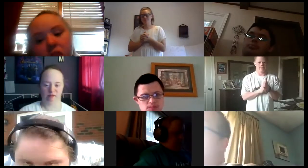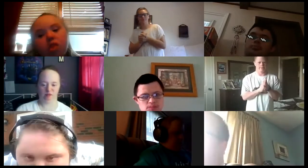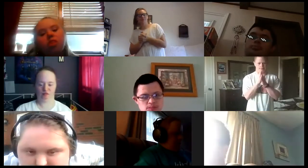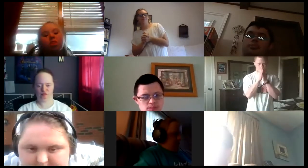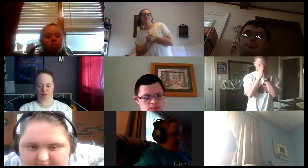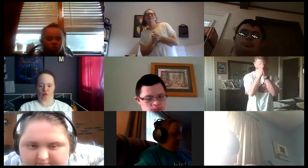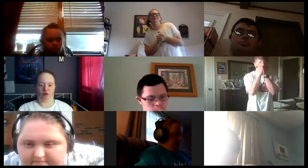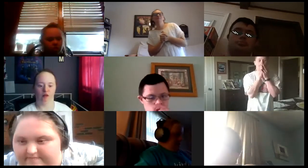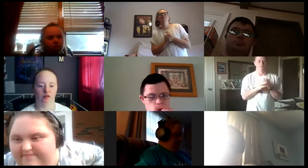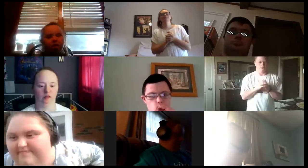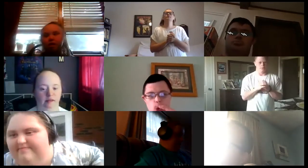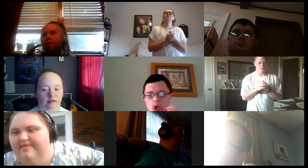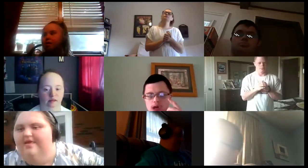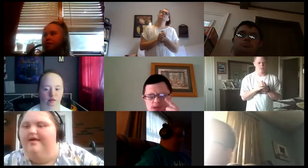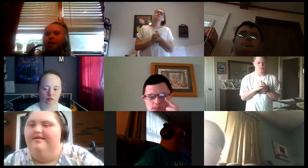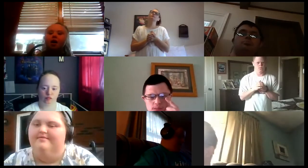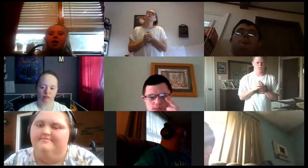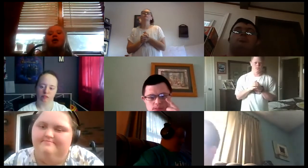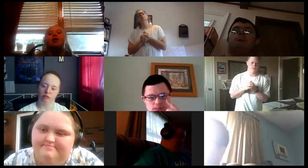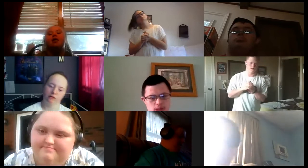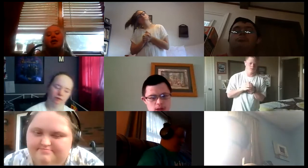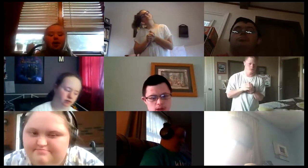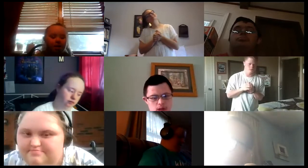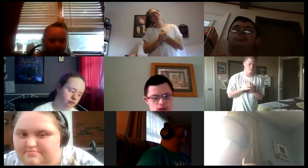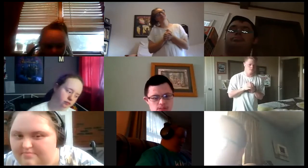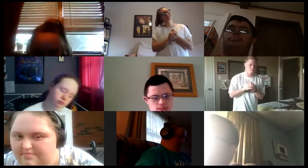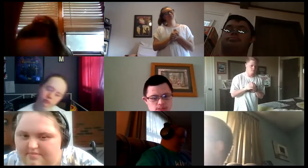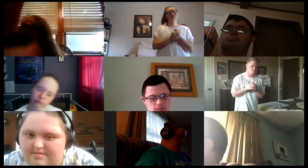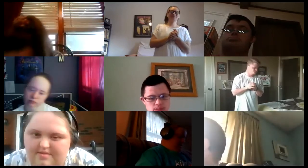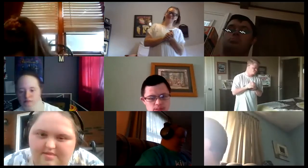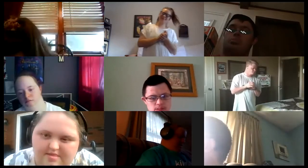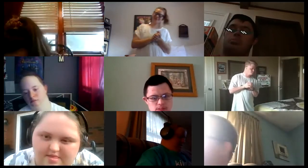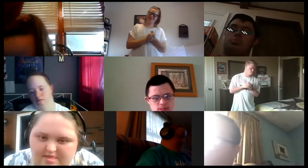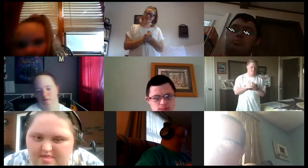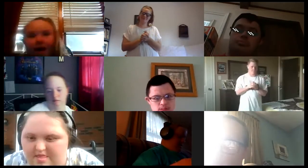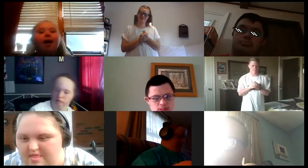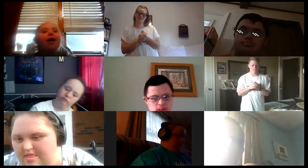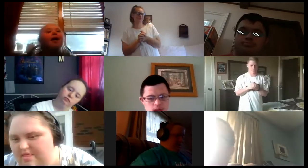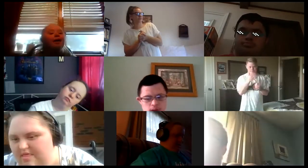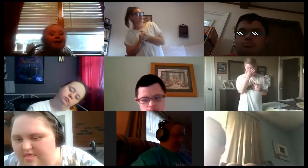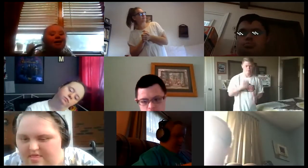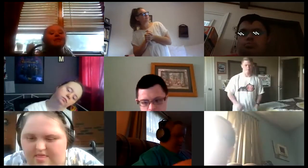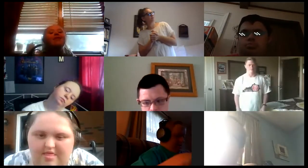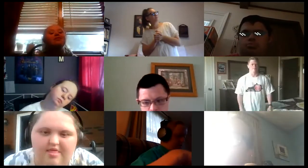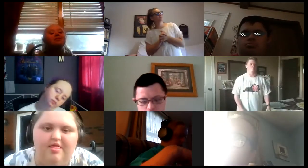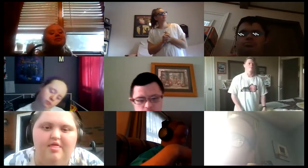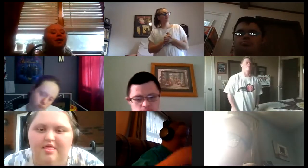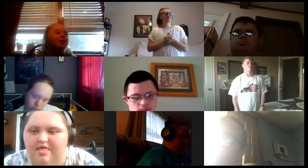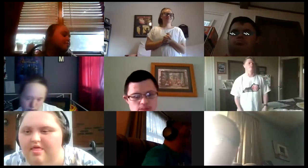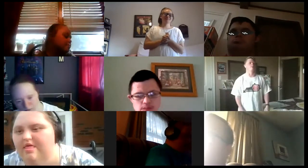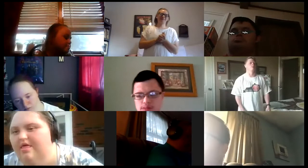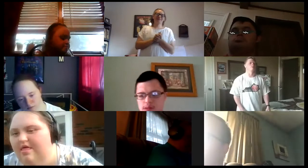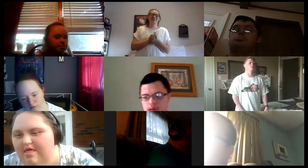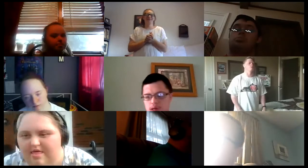like this